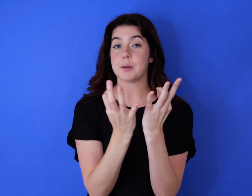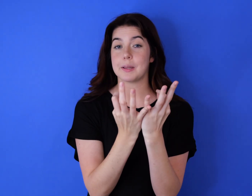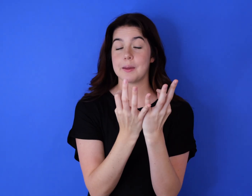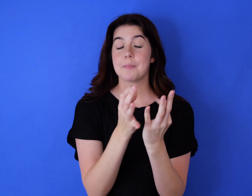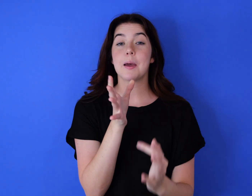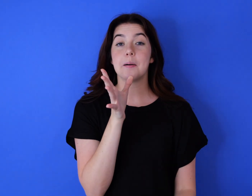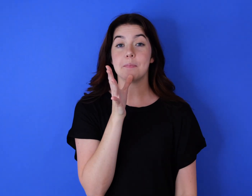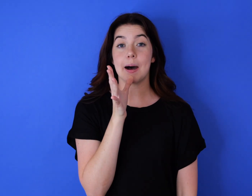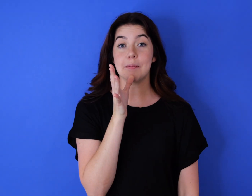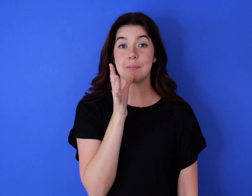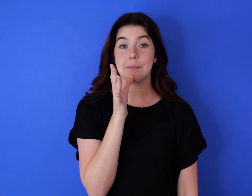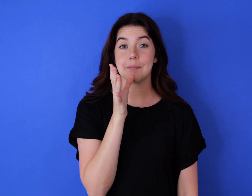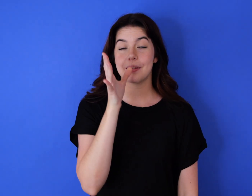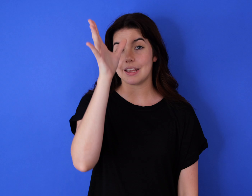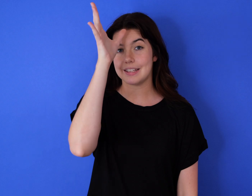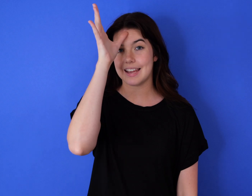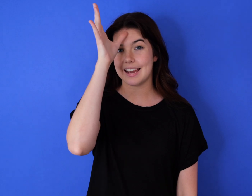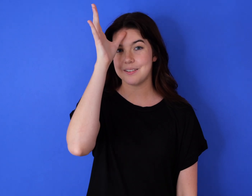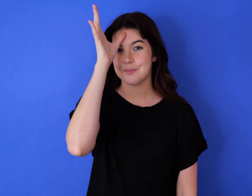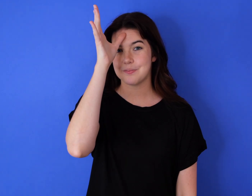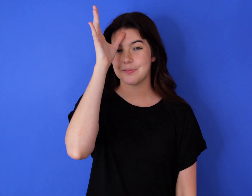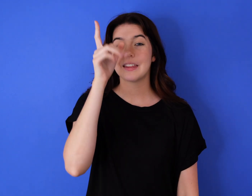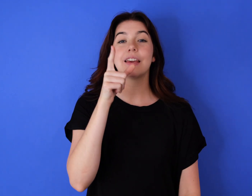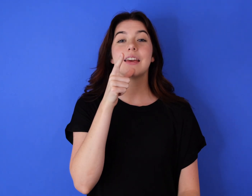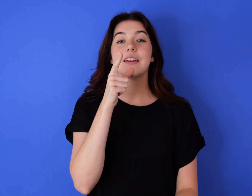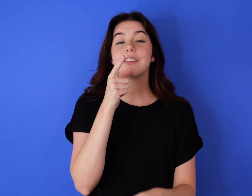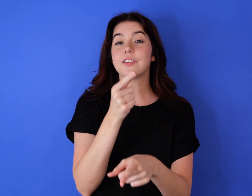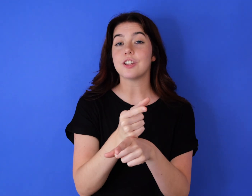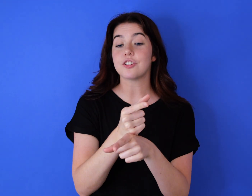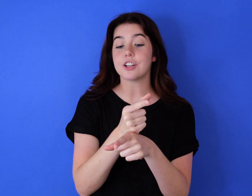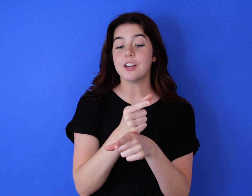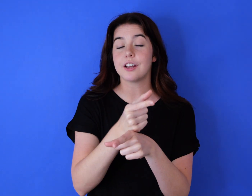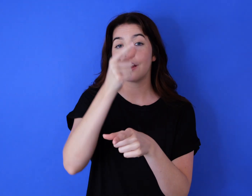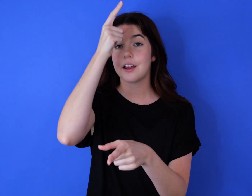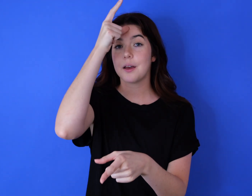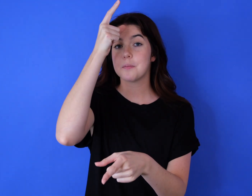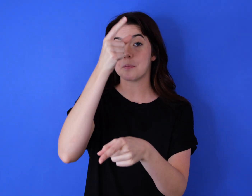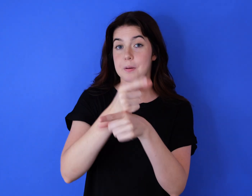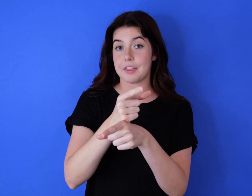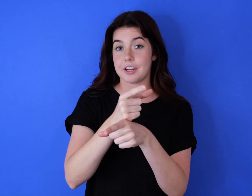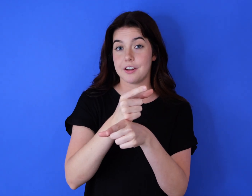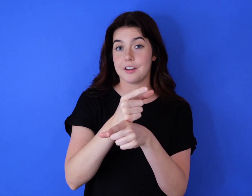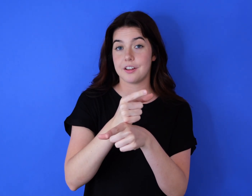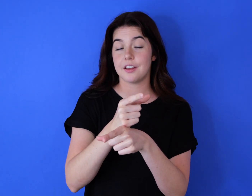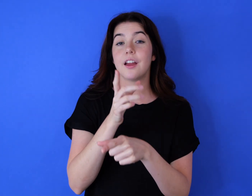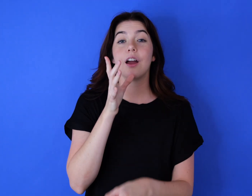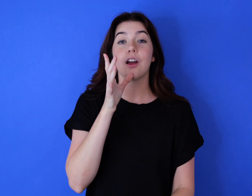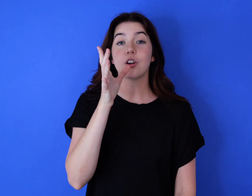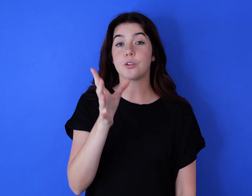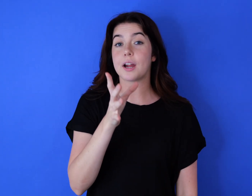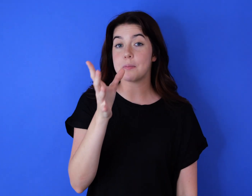family, mom, dad, sister, brother,